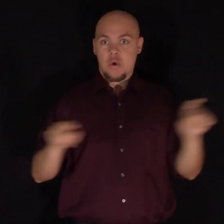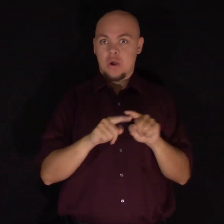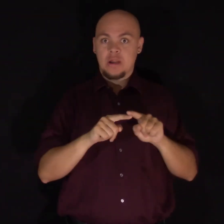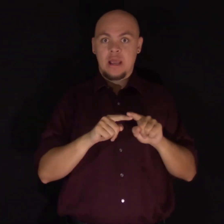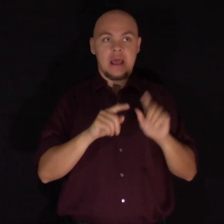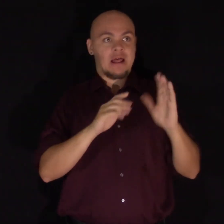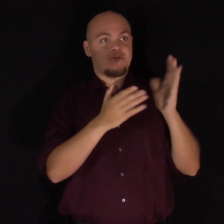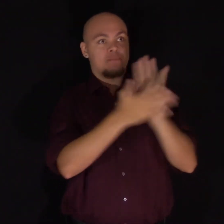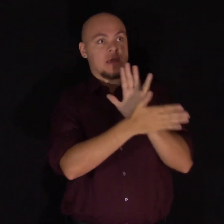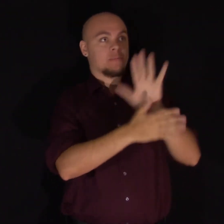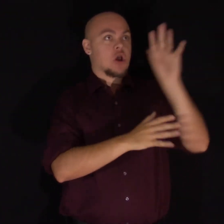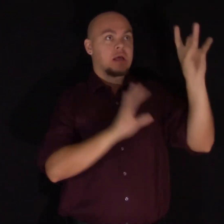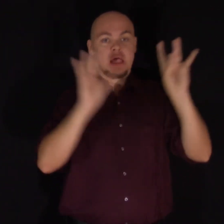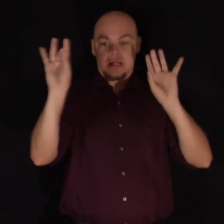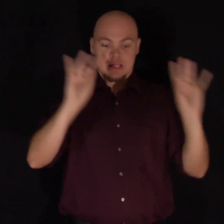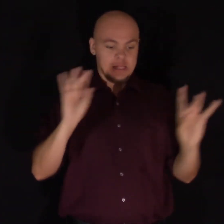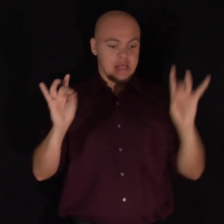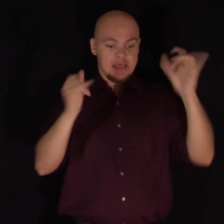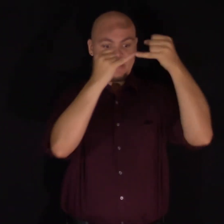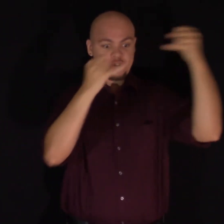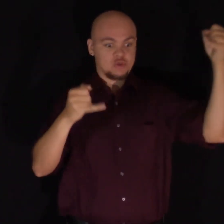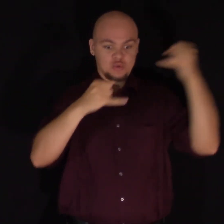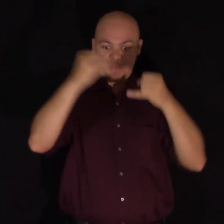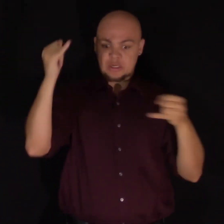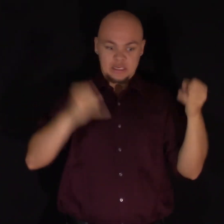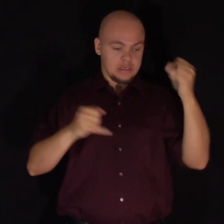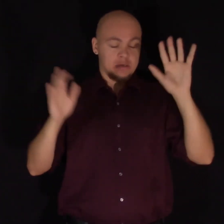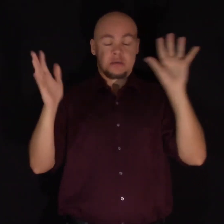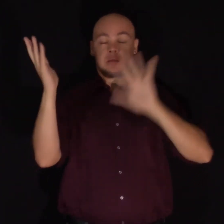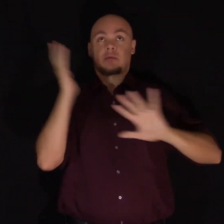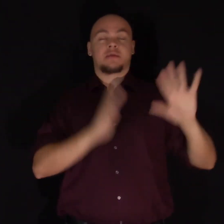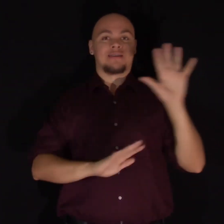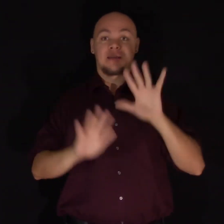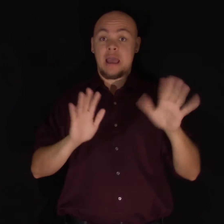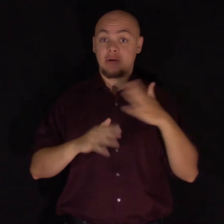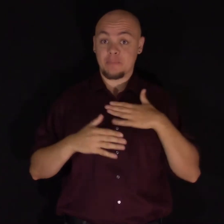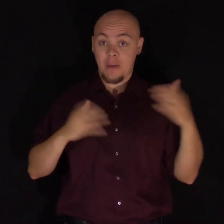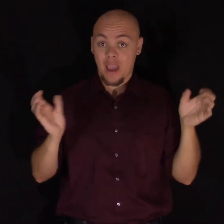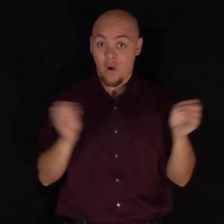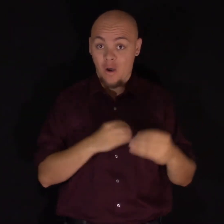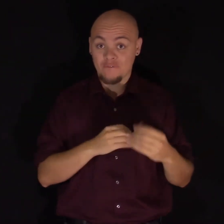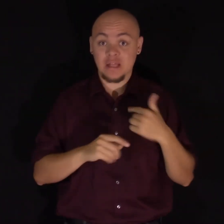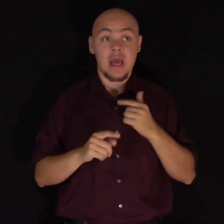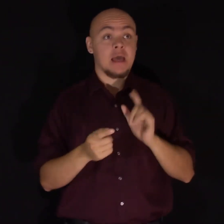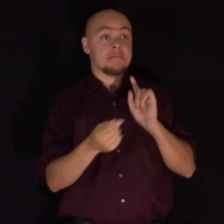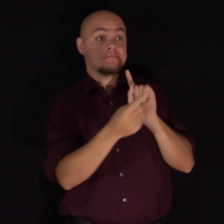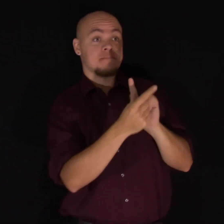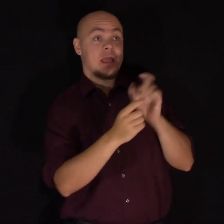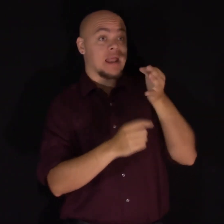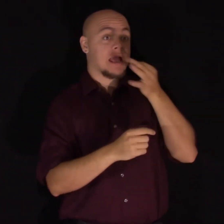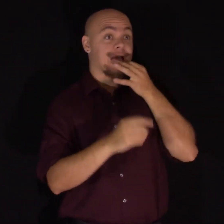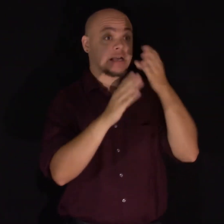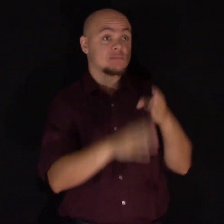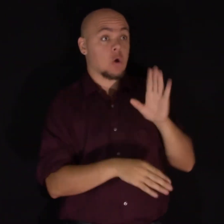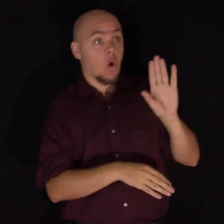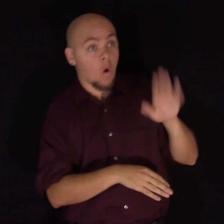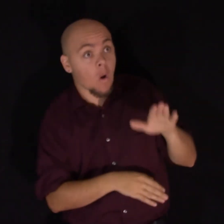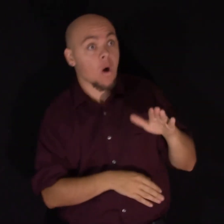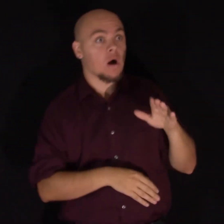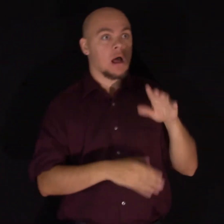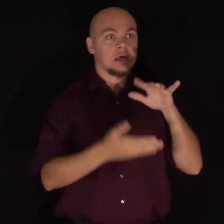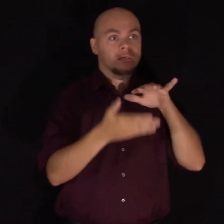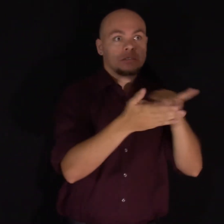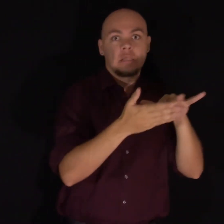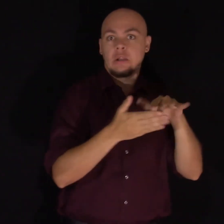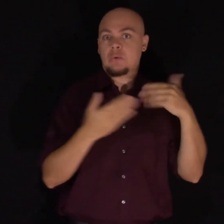to memos, attached to newspaper clippings. This is like what the state of my office was. I flew out to meet experts around the world who study focus. I conducted